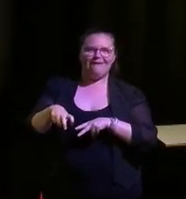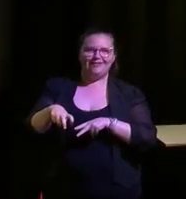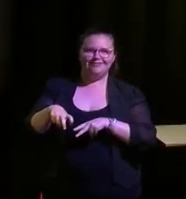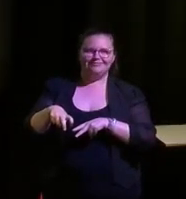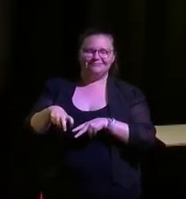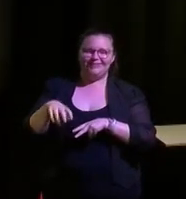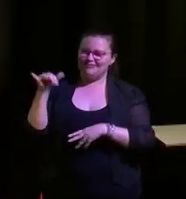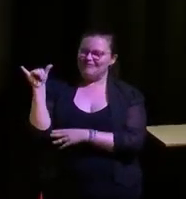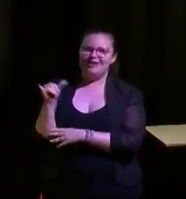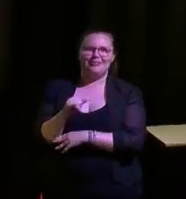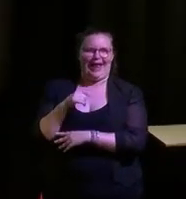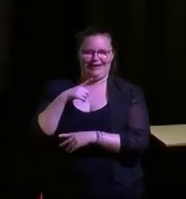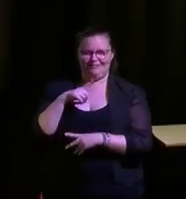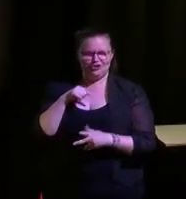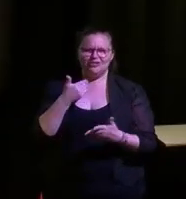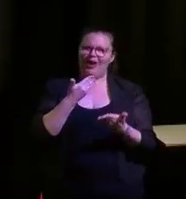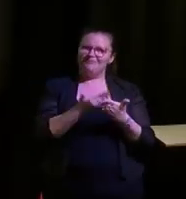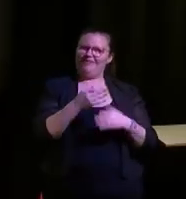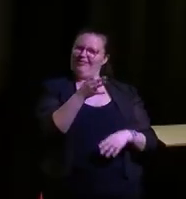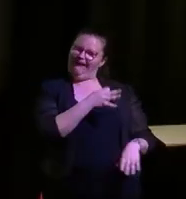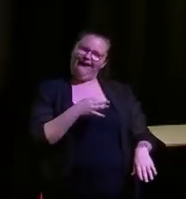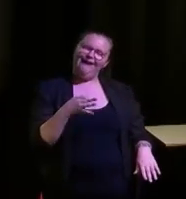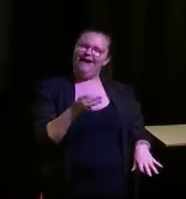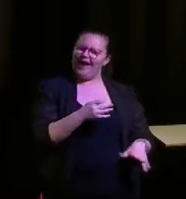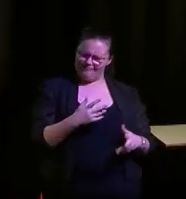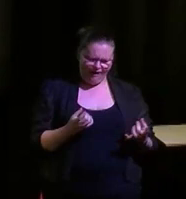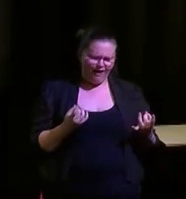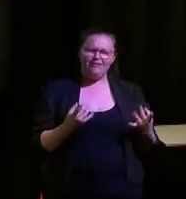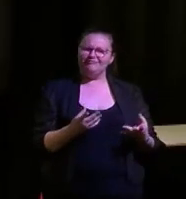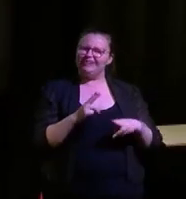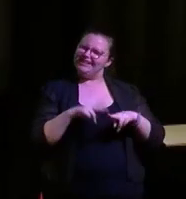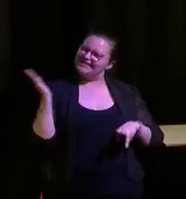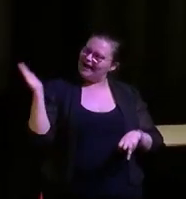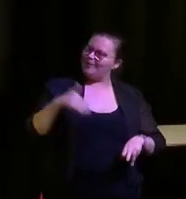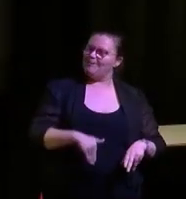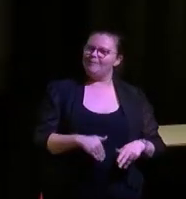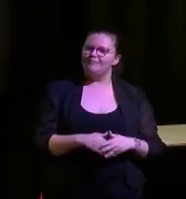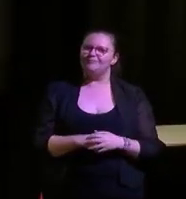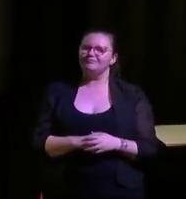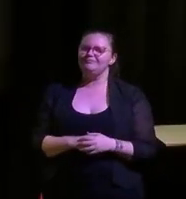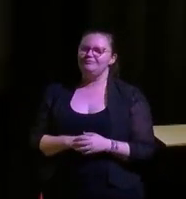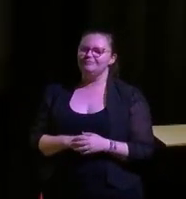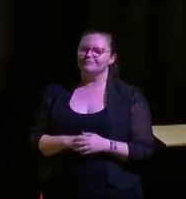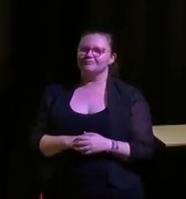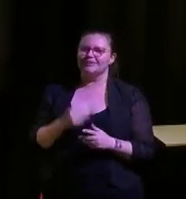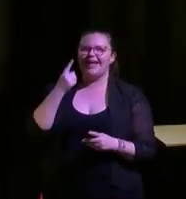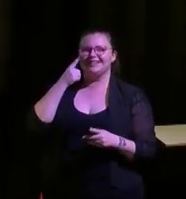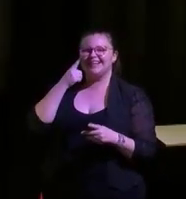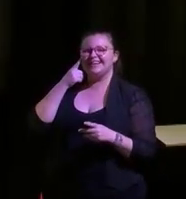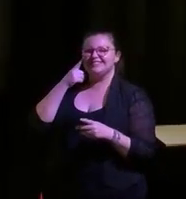You know, because I'm on Murray Island. So, yeah, we're just getting ready to bring Dad home. And then we see the